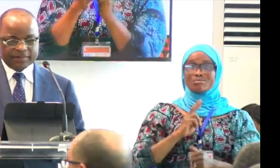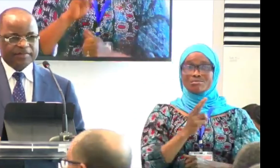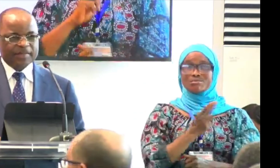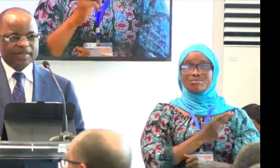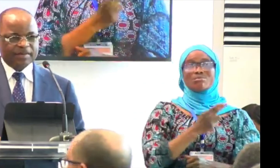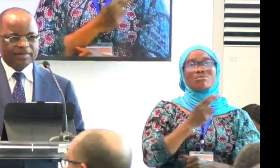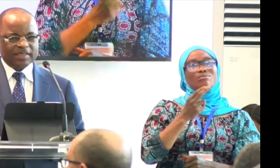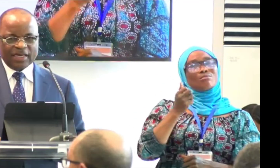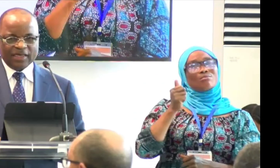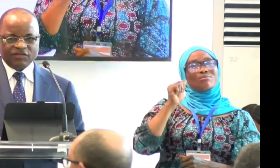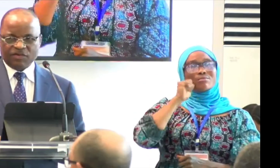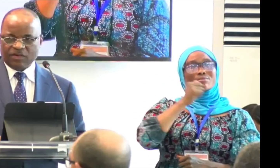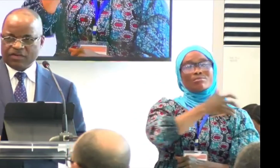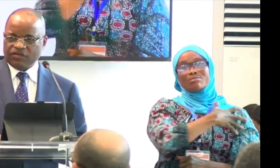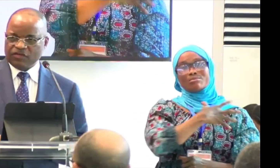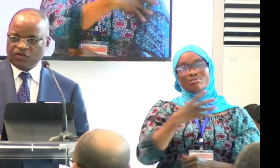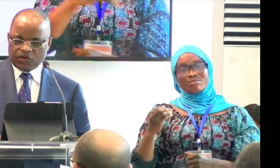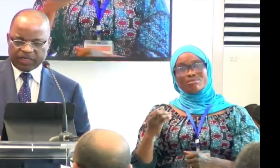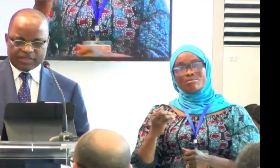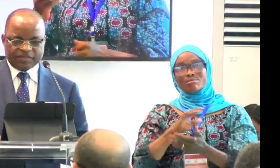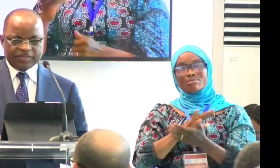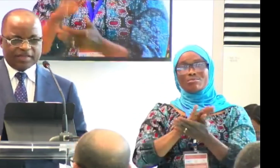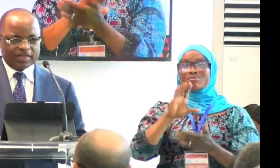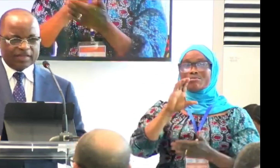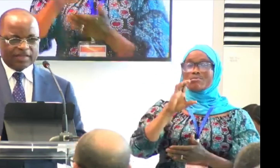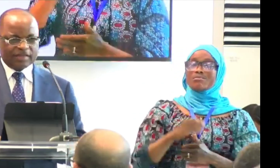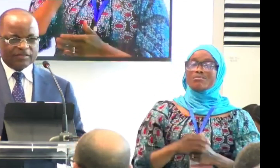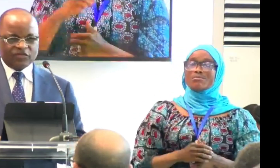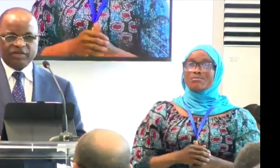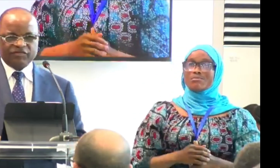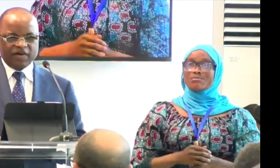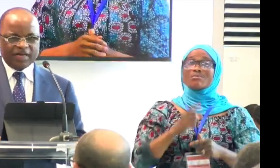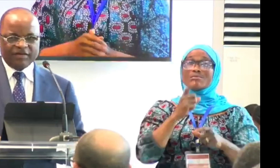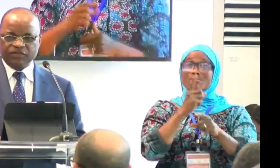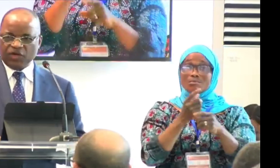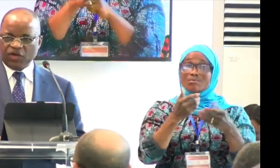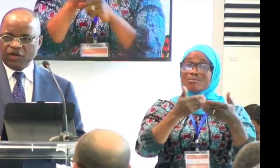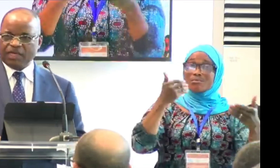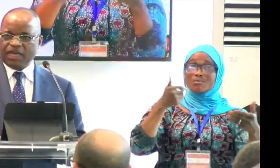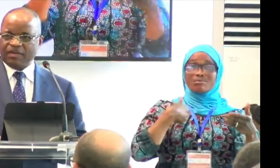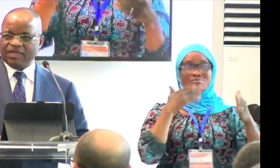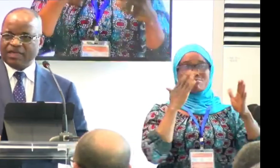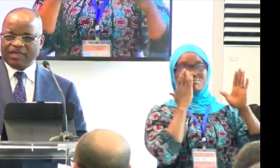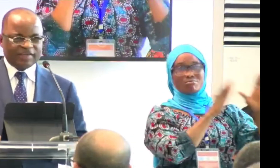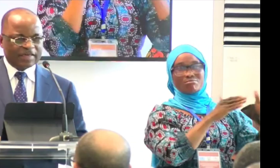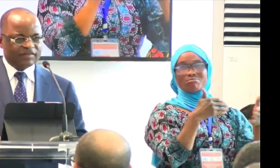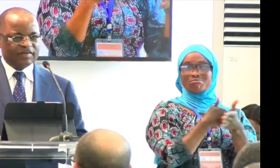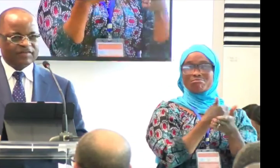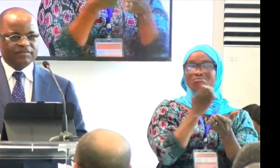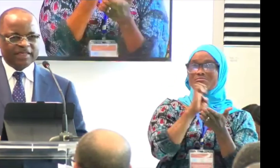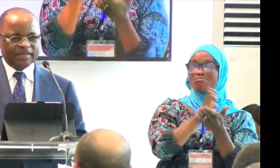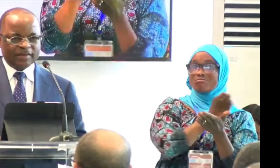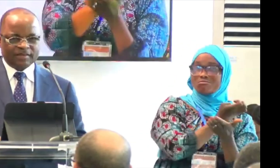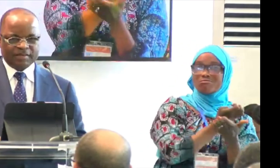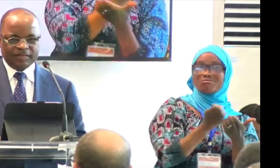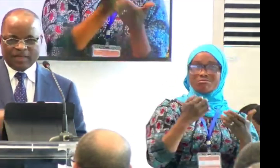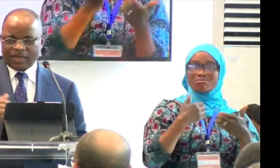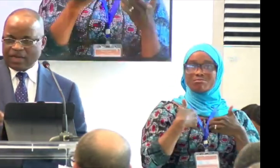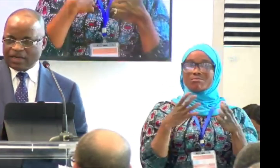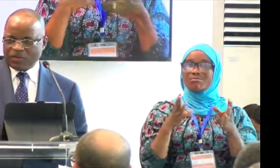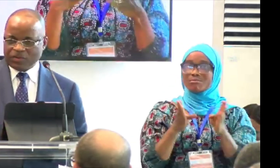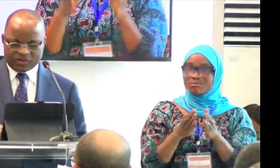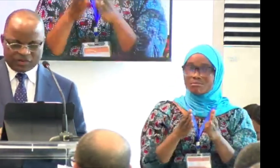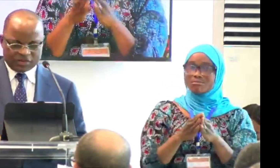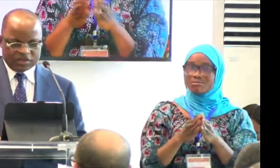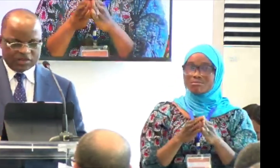Austria, but now it's just Kuwait. Just before I left New York, we had extensive meeting,